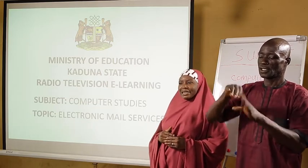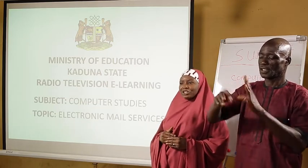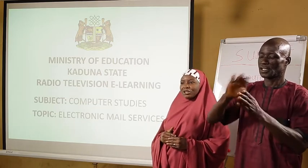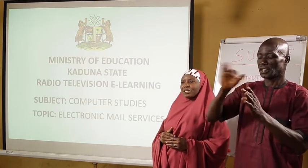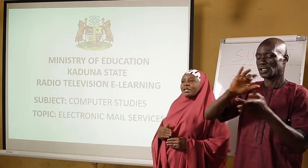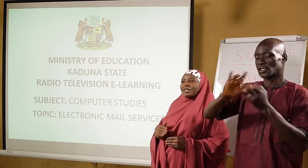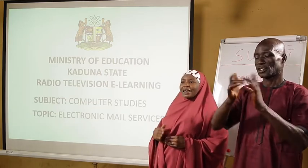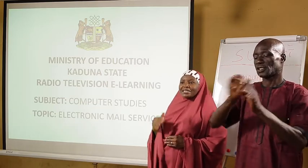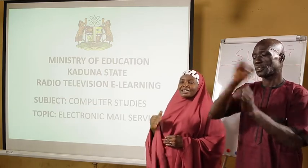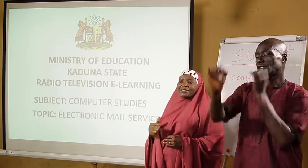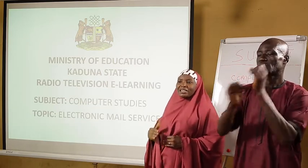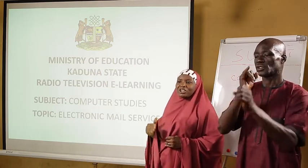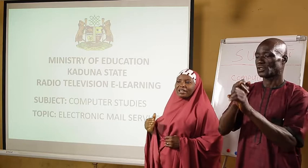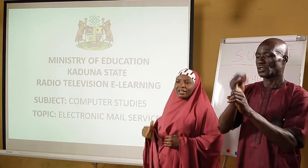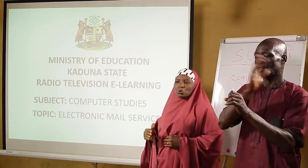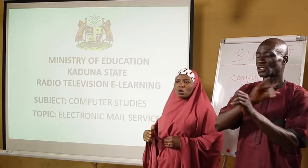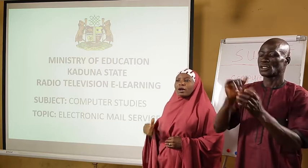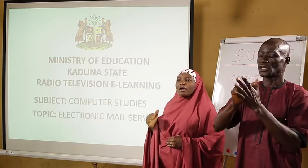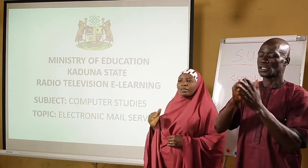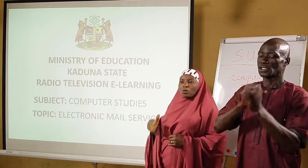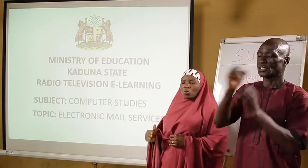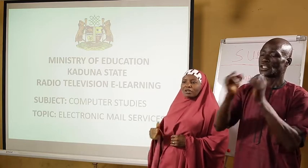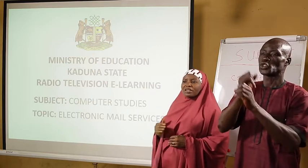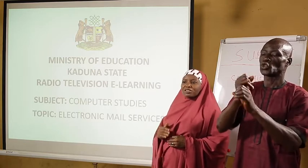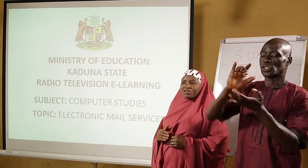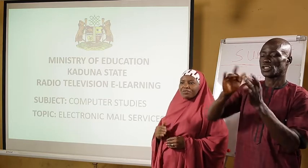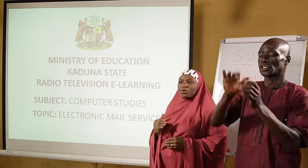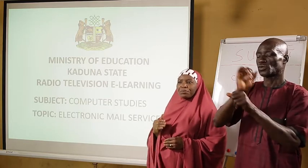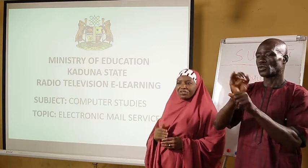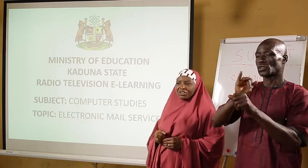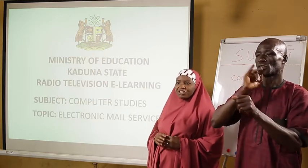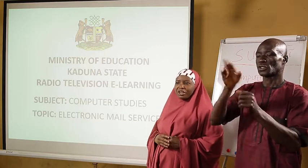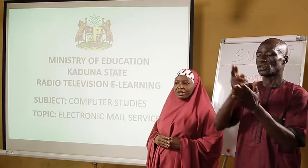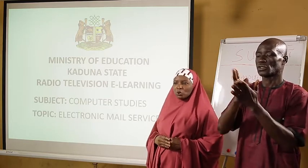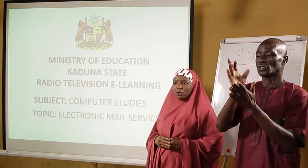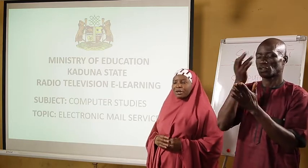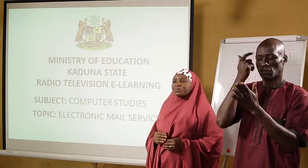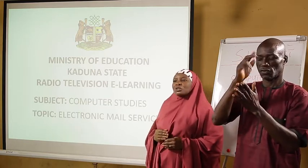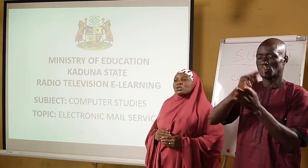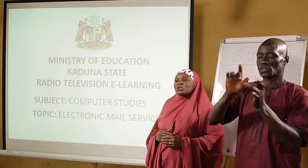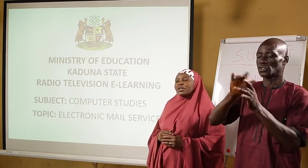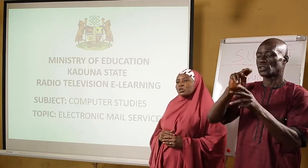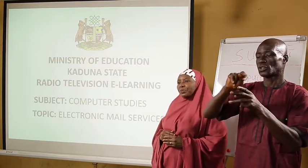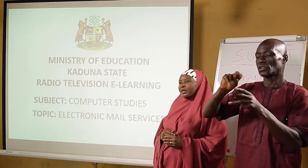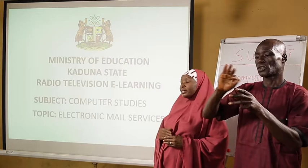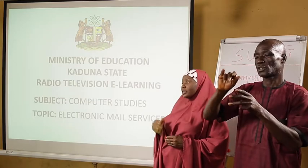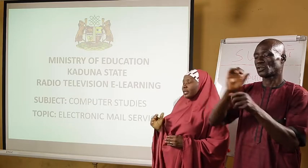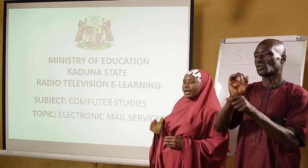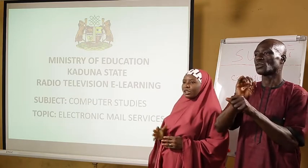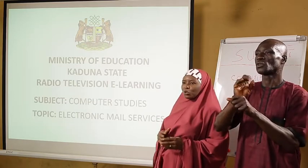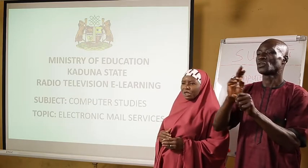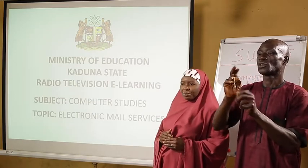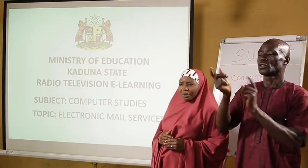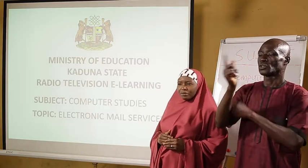the international. That's international network. The word is derived from international network. Today's topic is